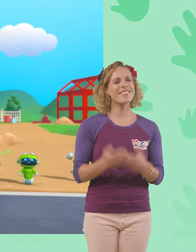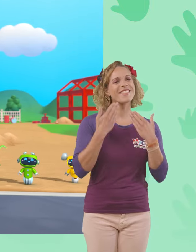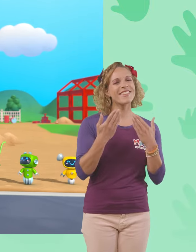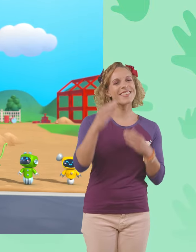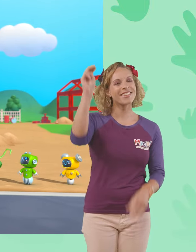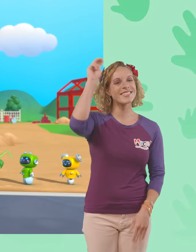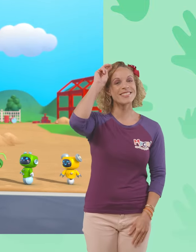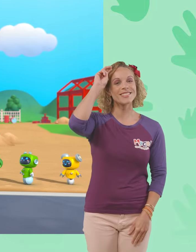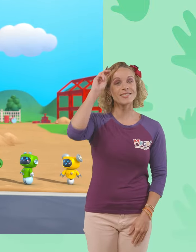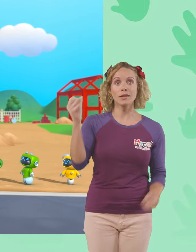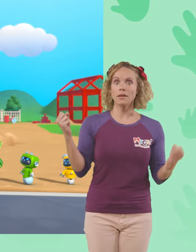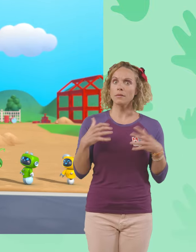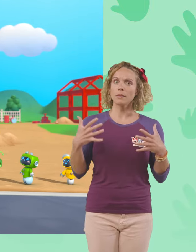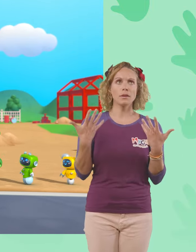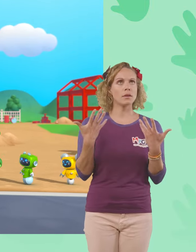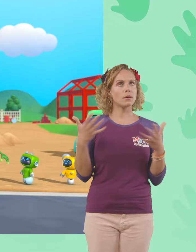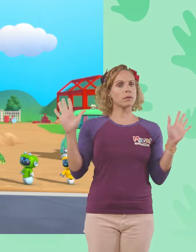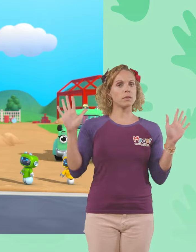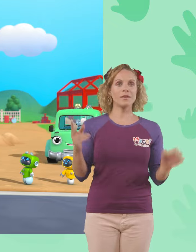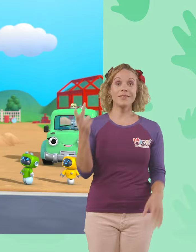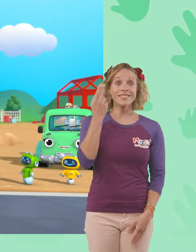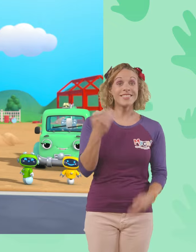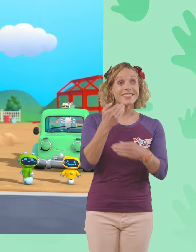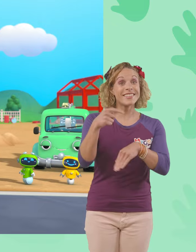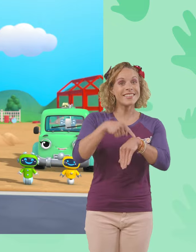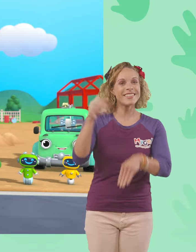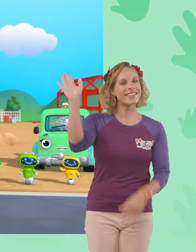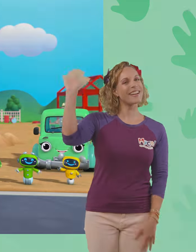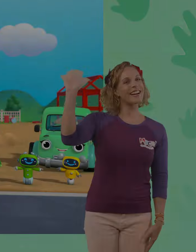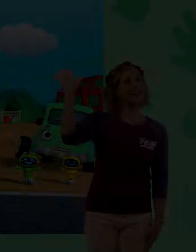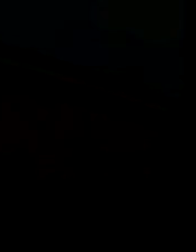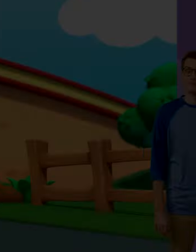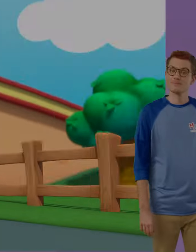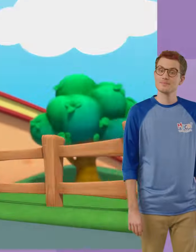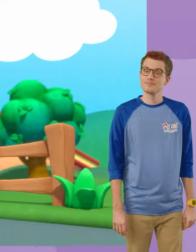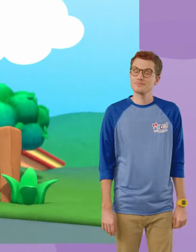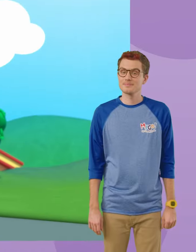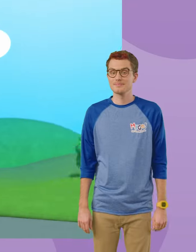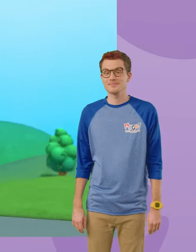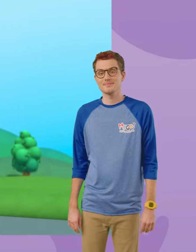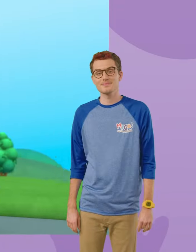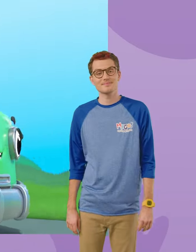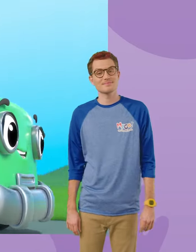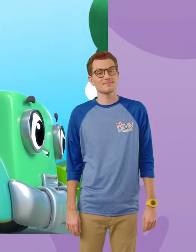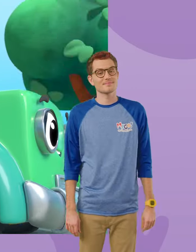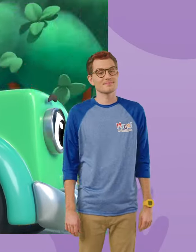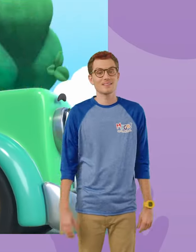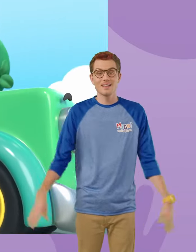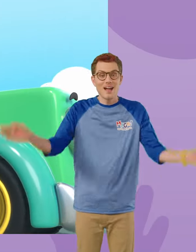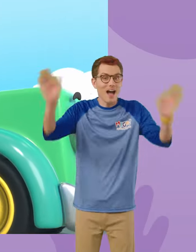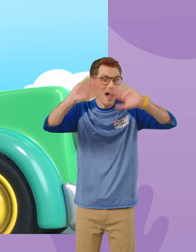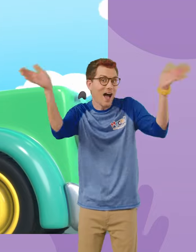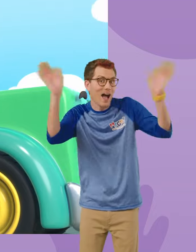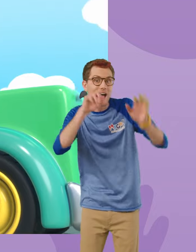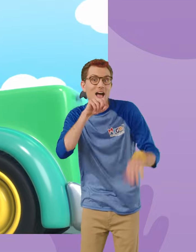Thanks, Max. Another panic over. See you next time. Bye! Hello,